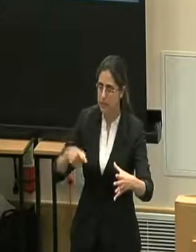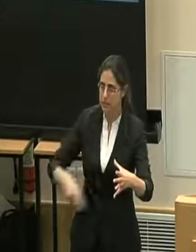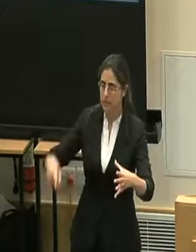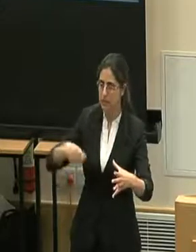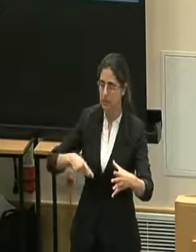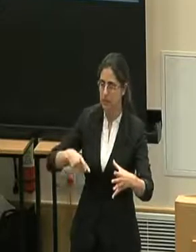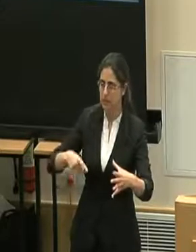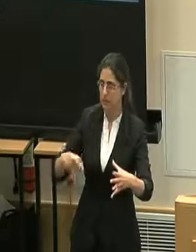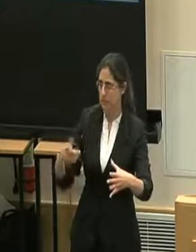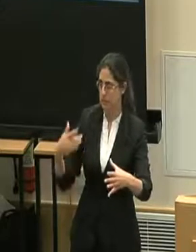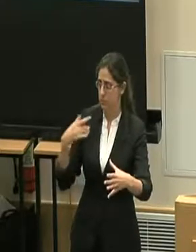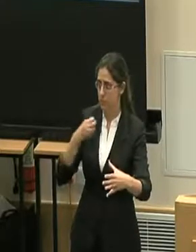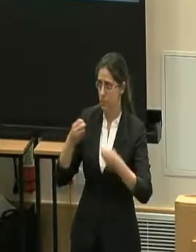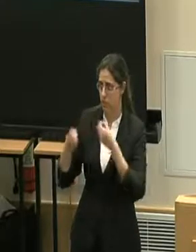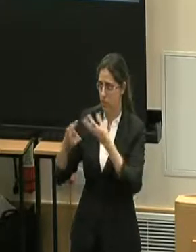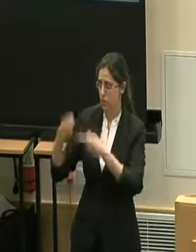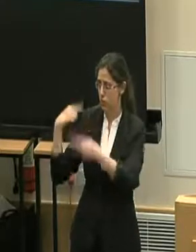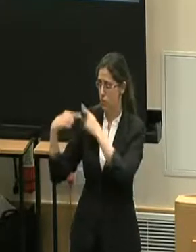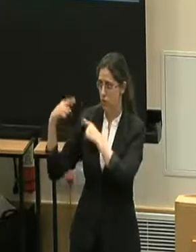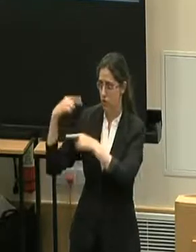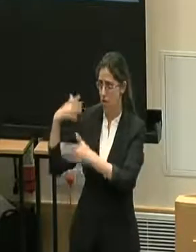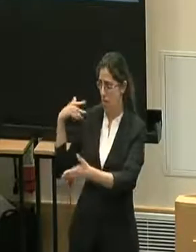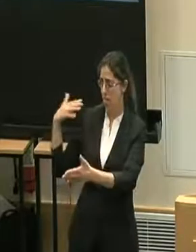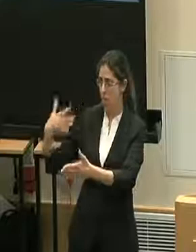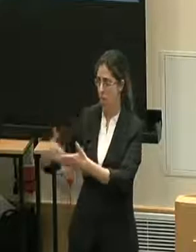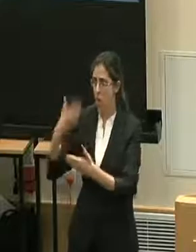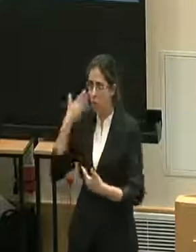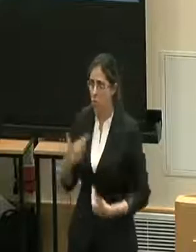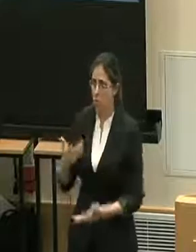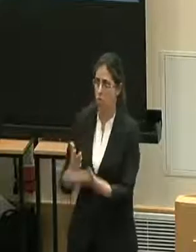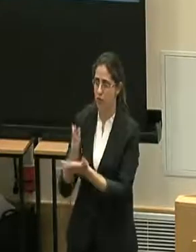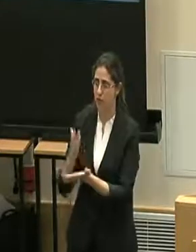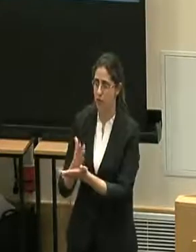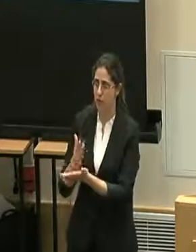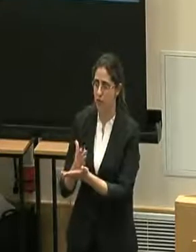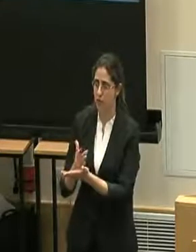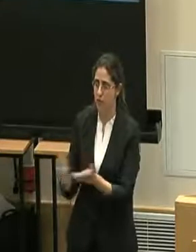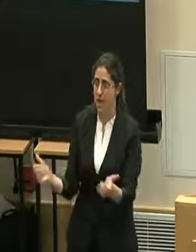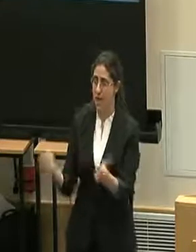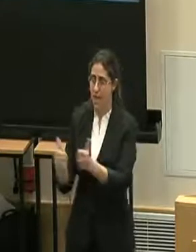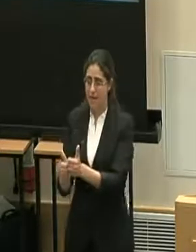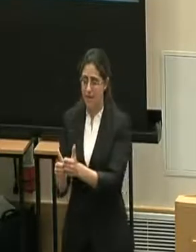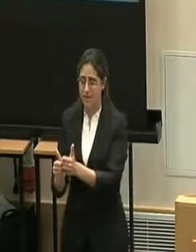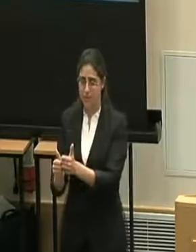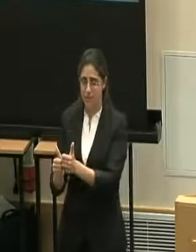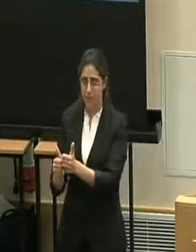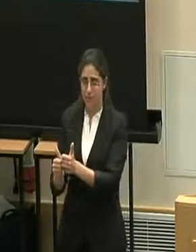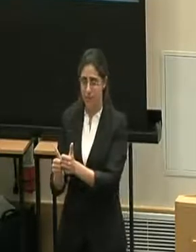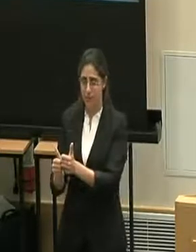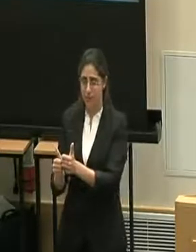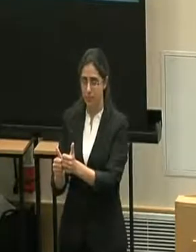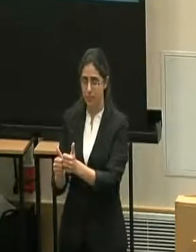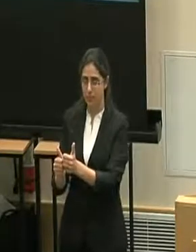in the recent history in human rights generally and the condition